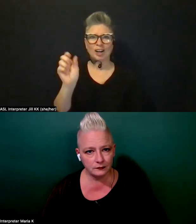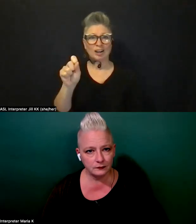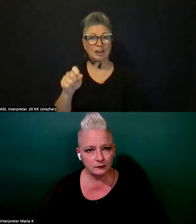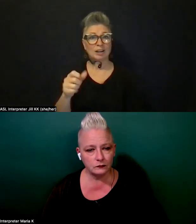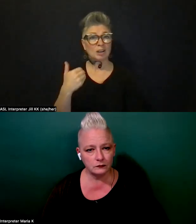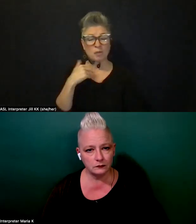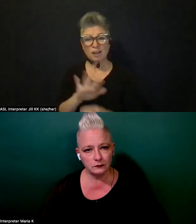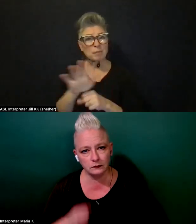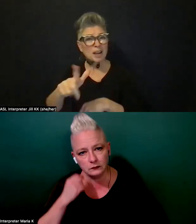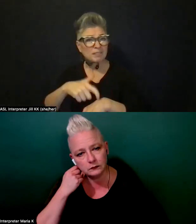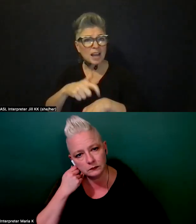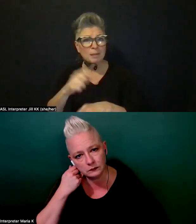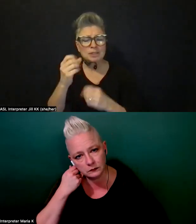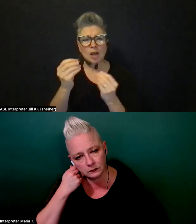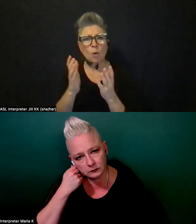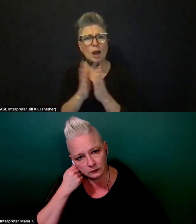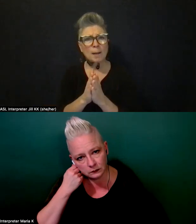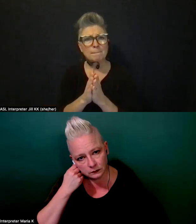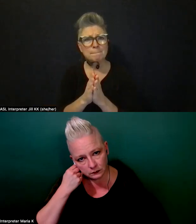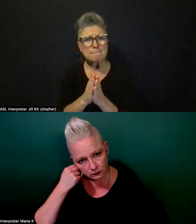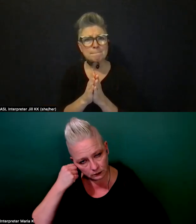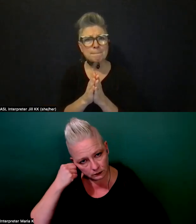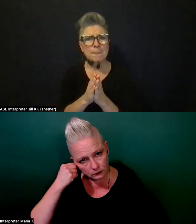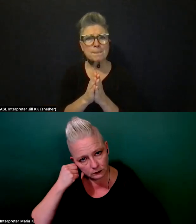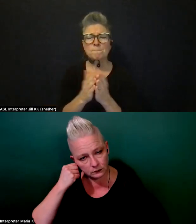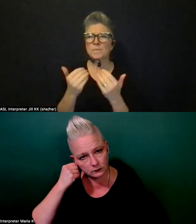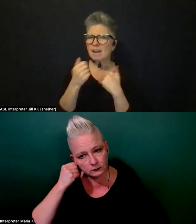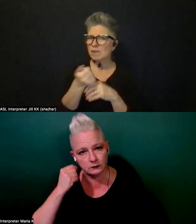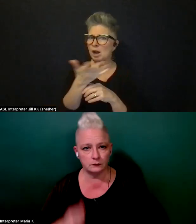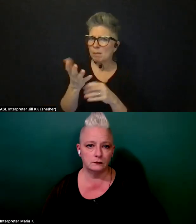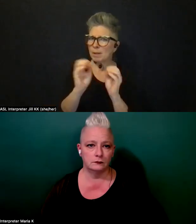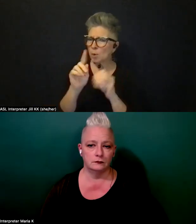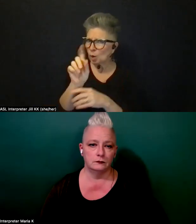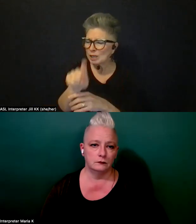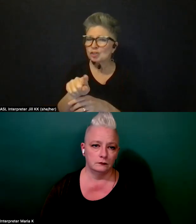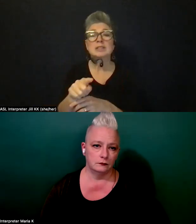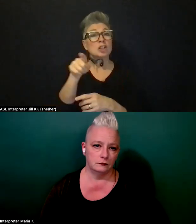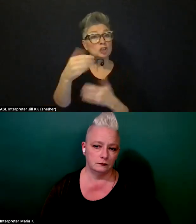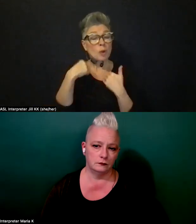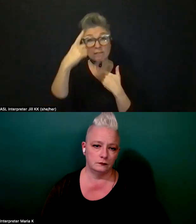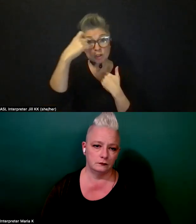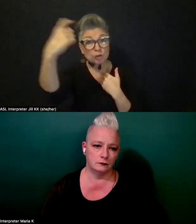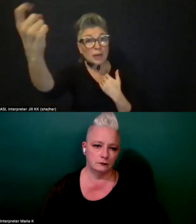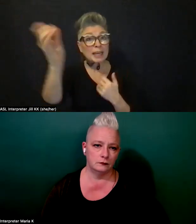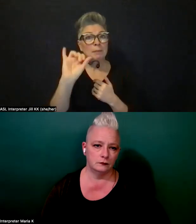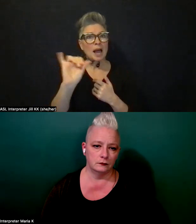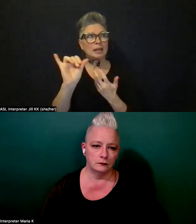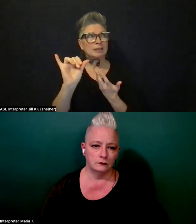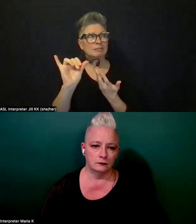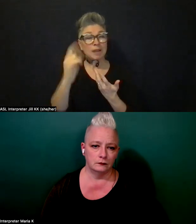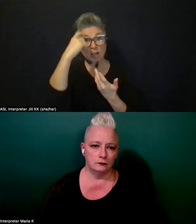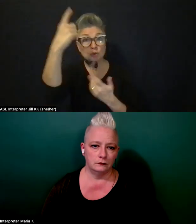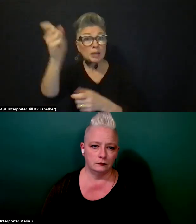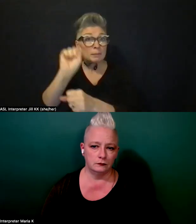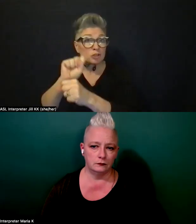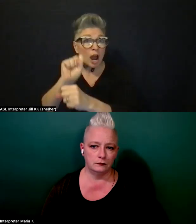time, so I should take some on the spot questions. Do you have a dream? Do you have like a dream job